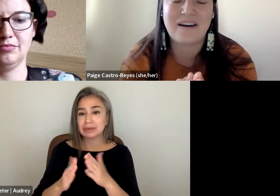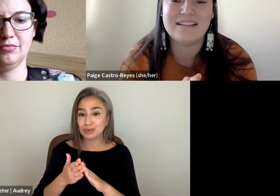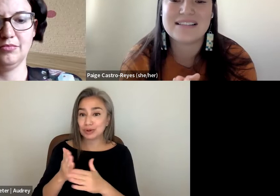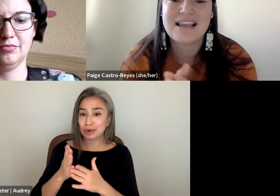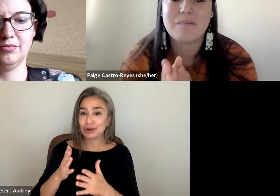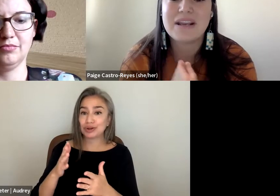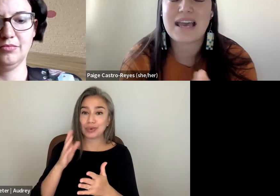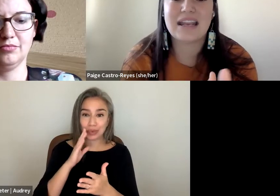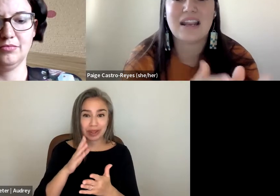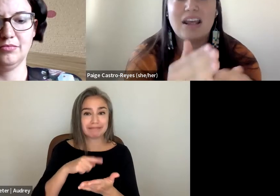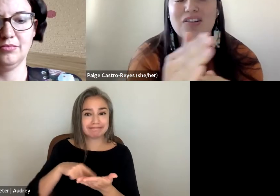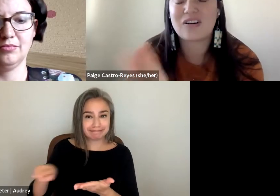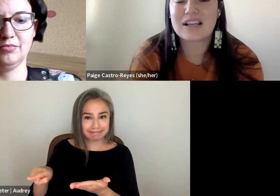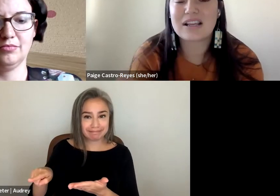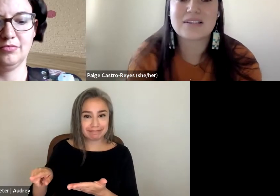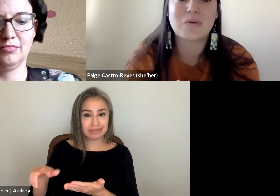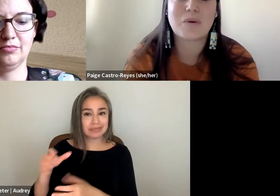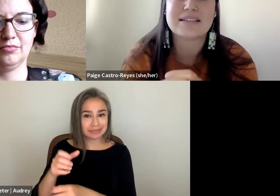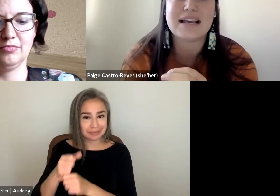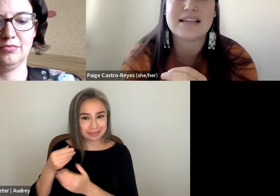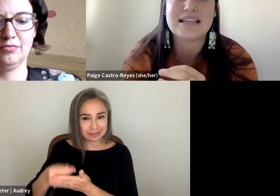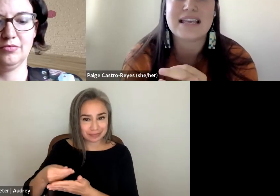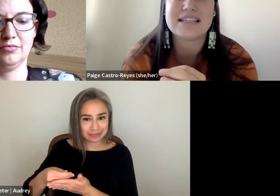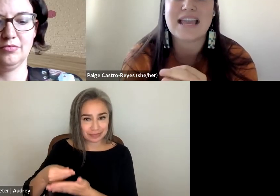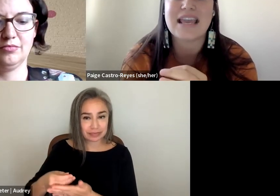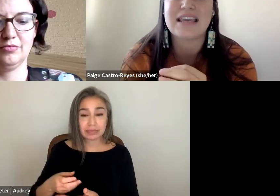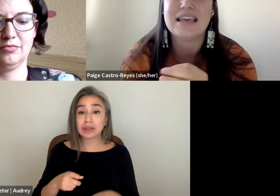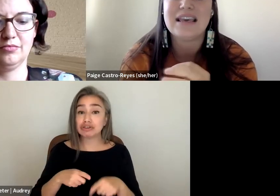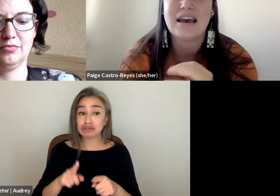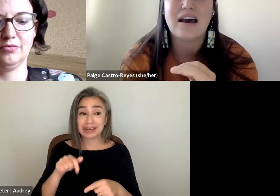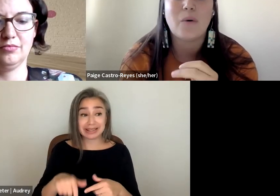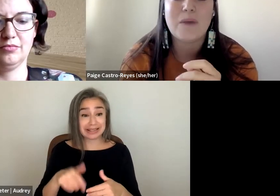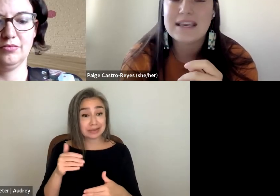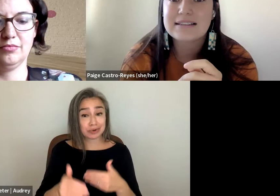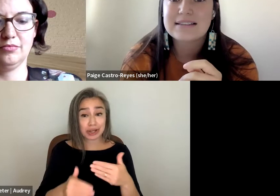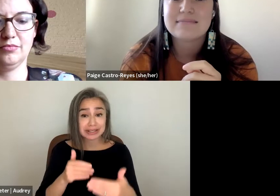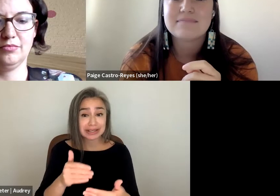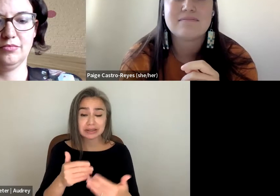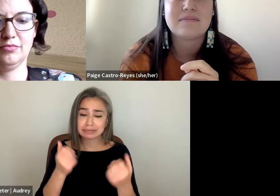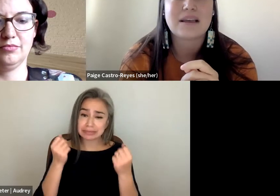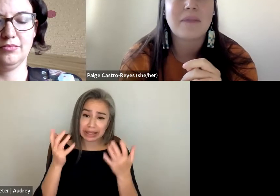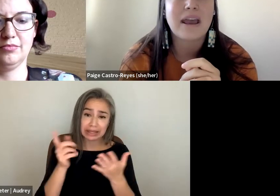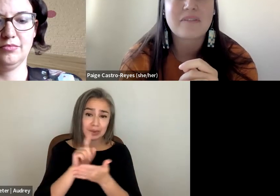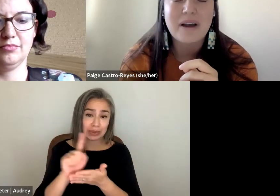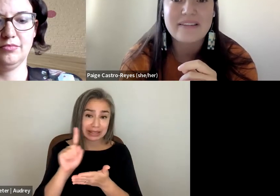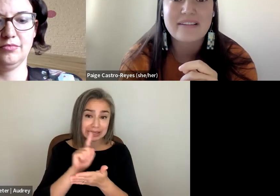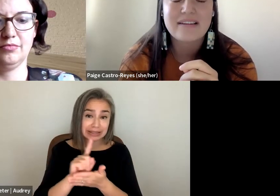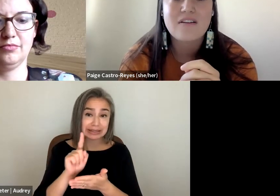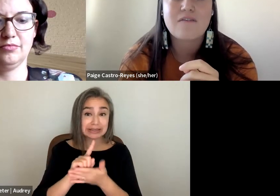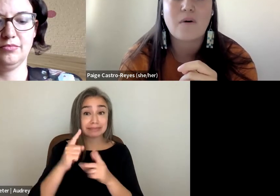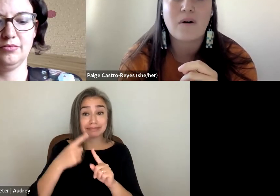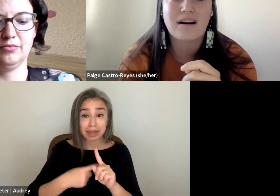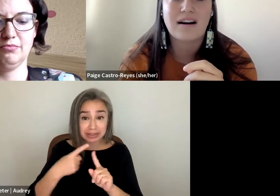receives funds. But again, during this whole process, it can take weeks, sometimes